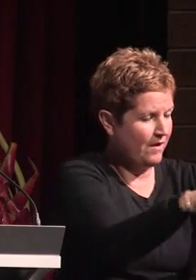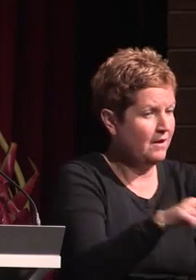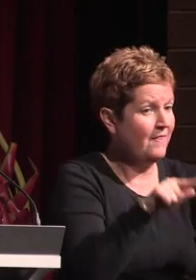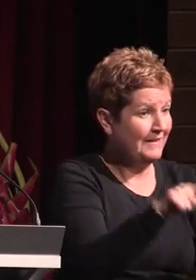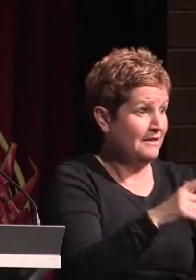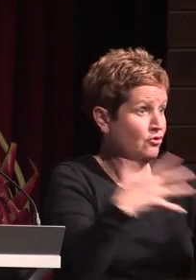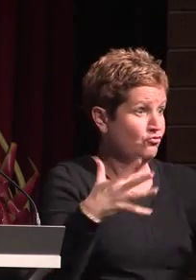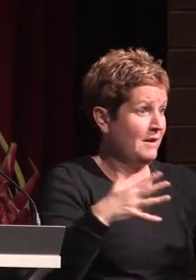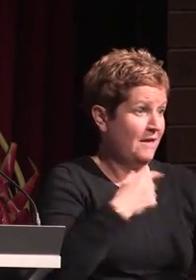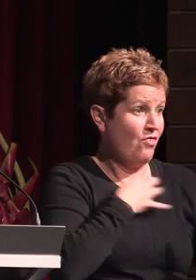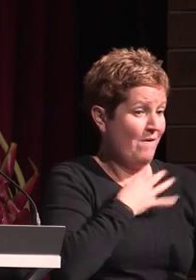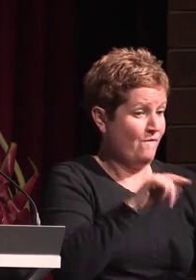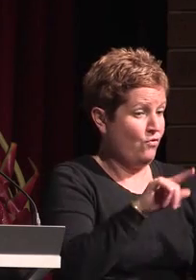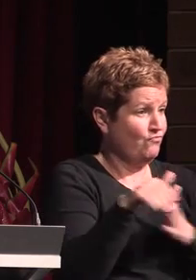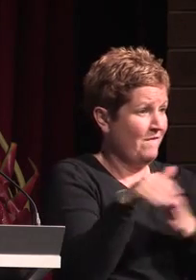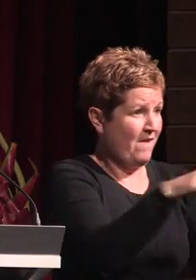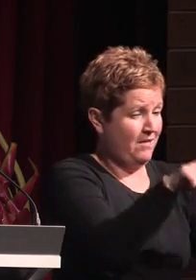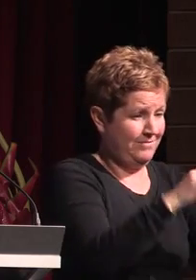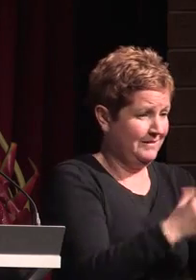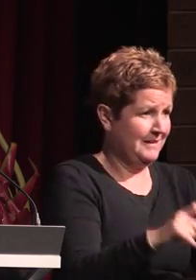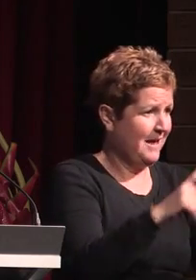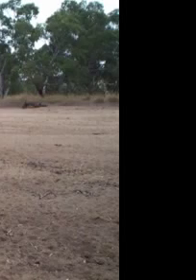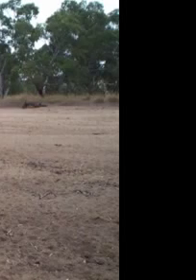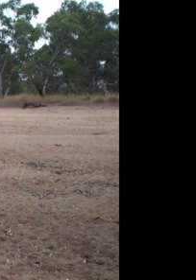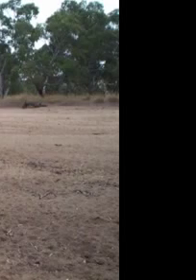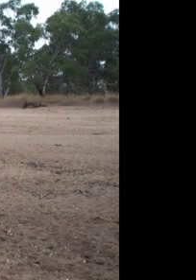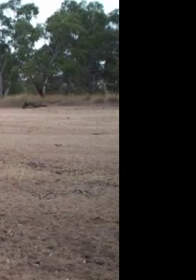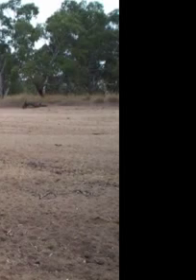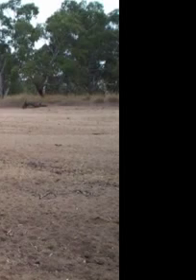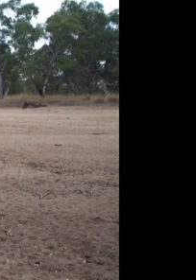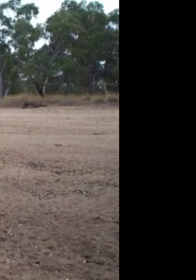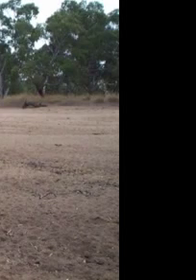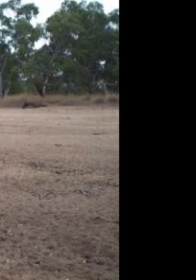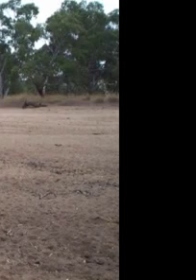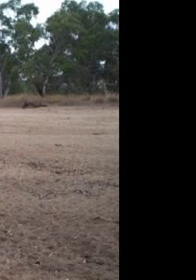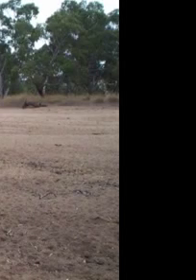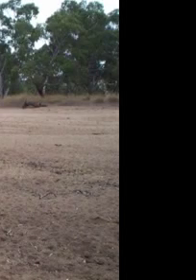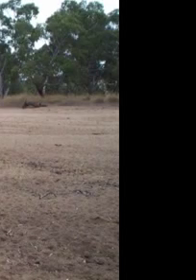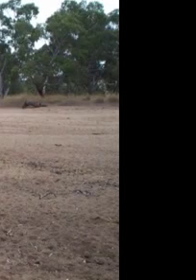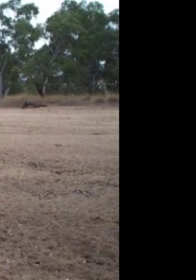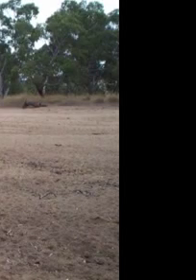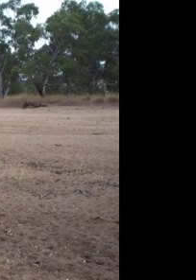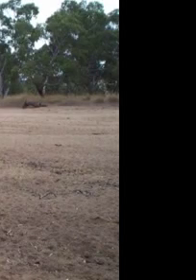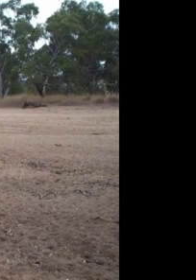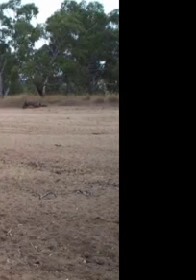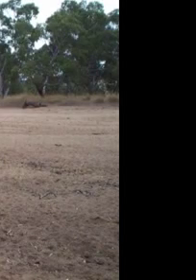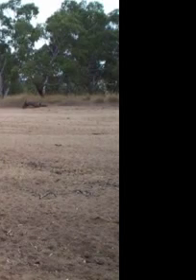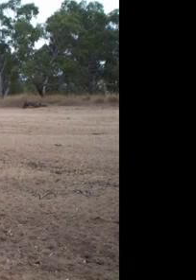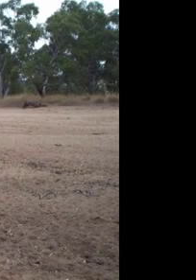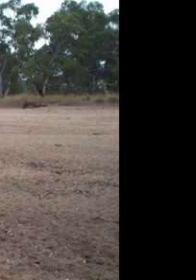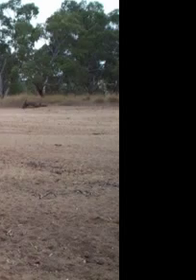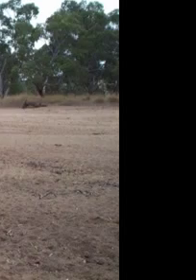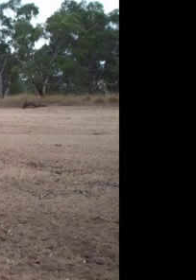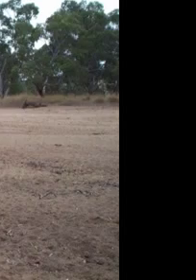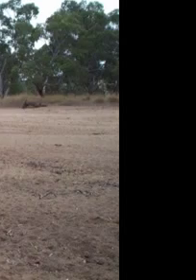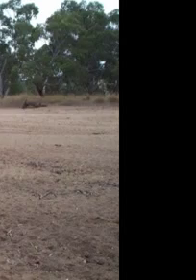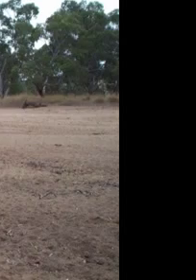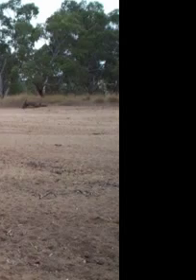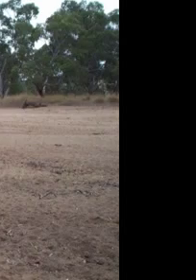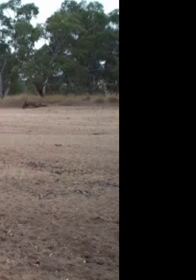threat to the Glenelg River, this sand, which is accumulated in the waterway, and it's progressively making its way down towards the estuary.